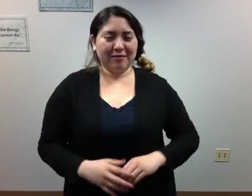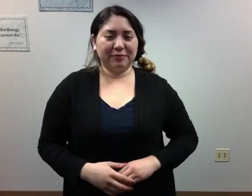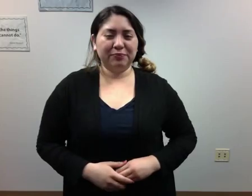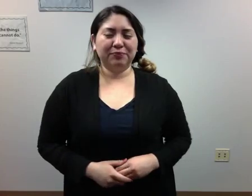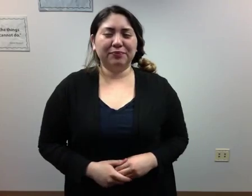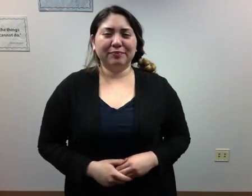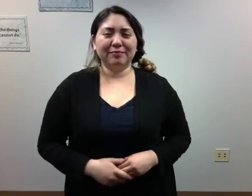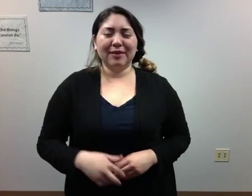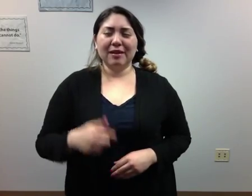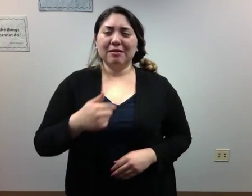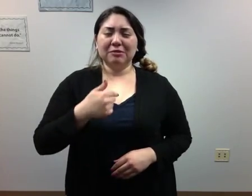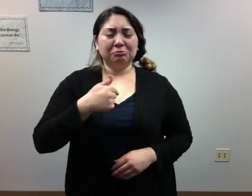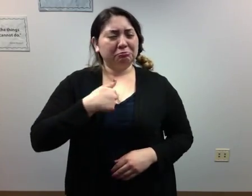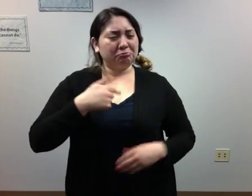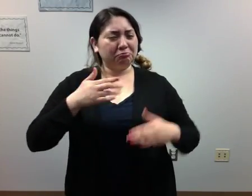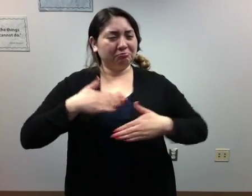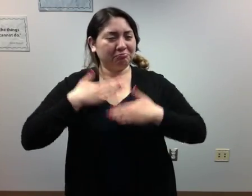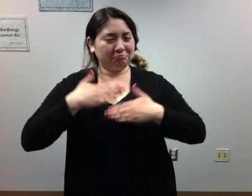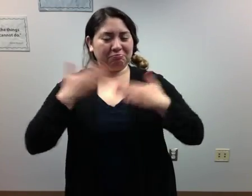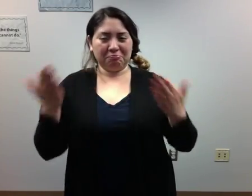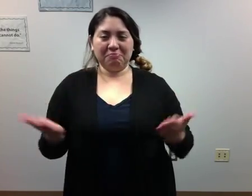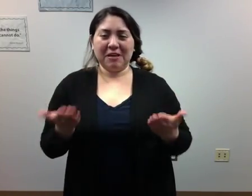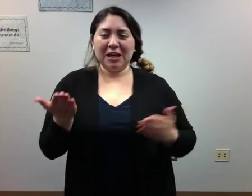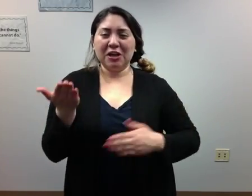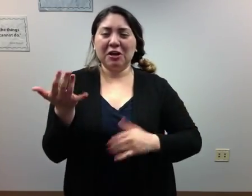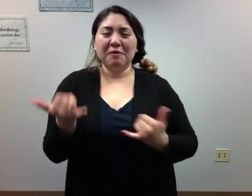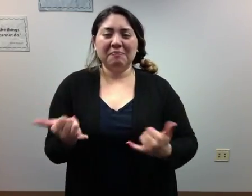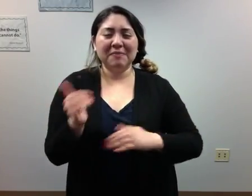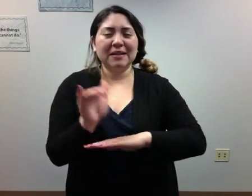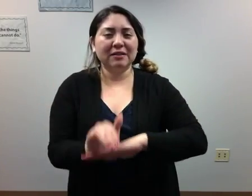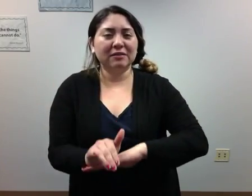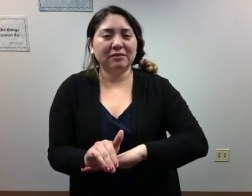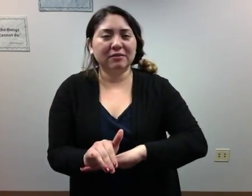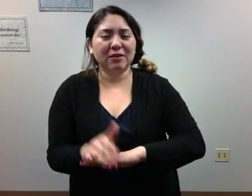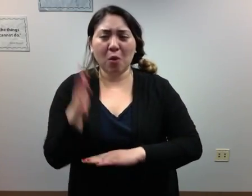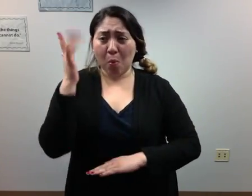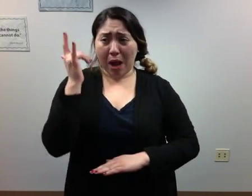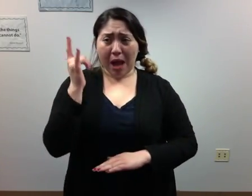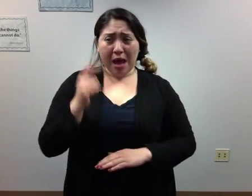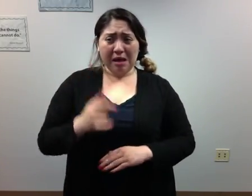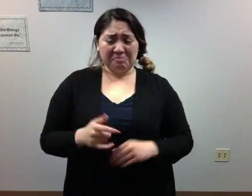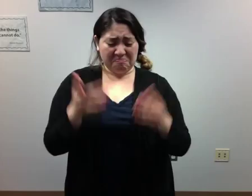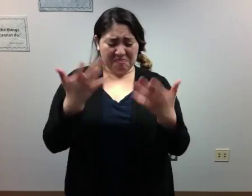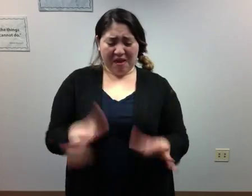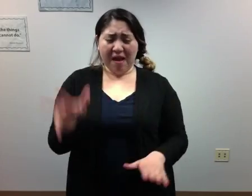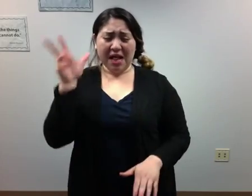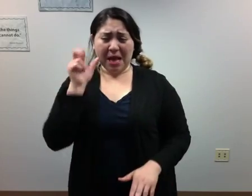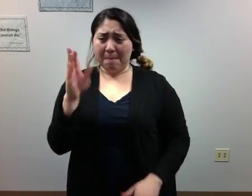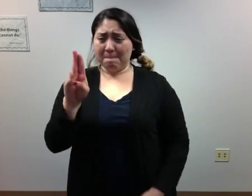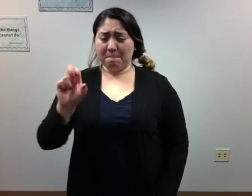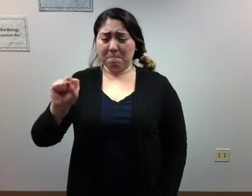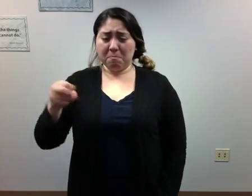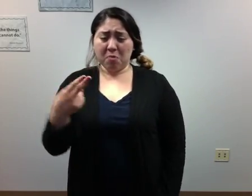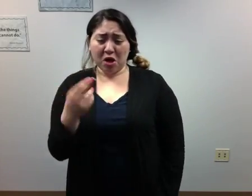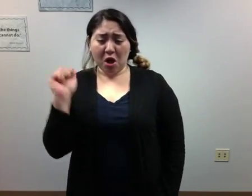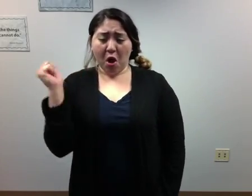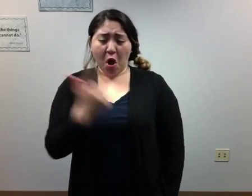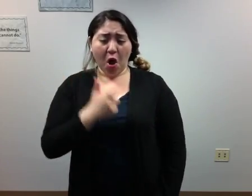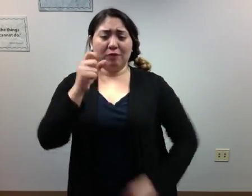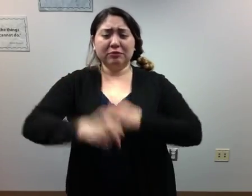I'm delighted to be here with you this evening because after listening to George Bush all these years, I